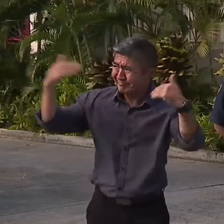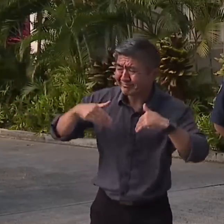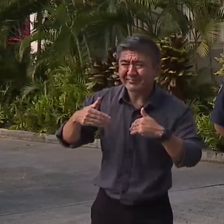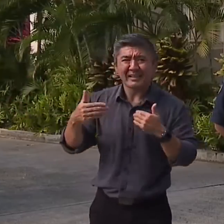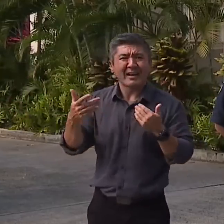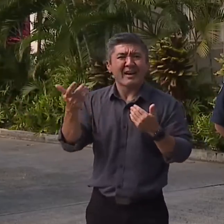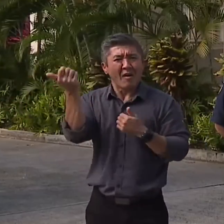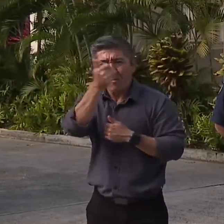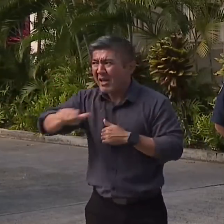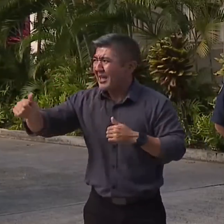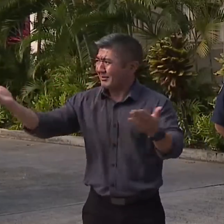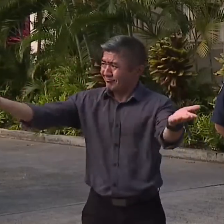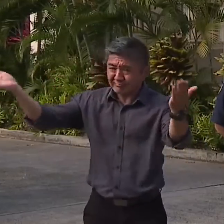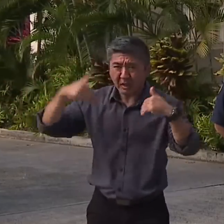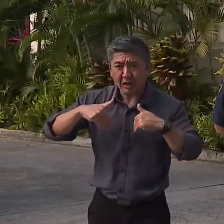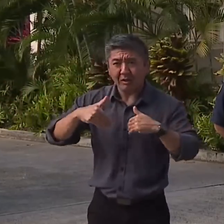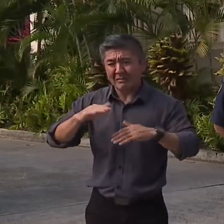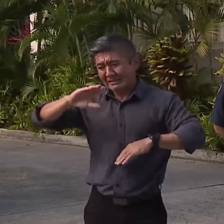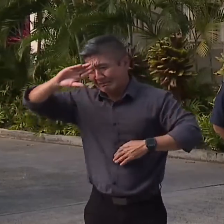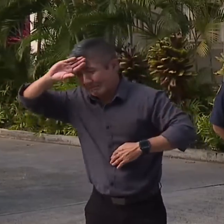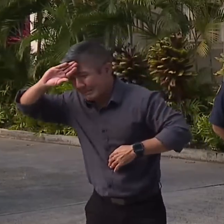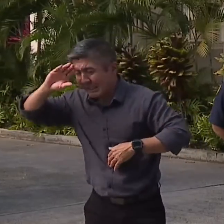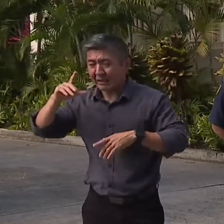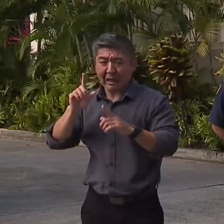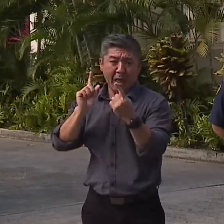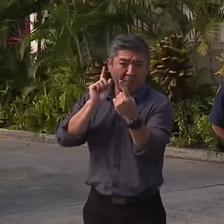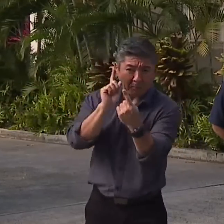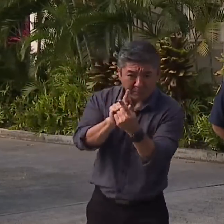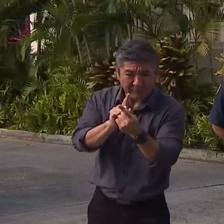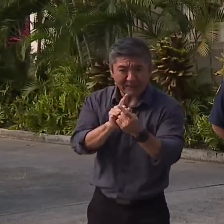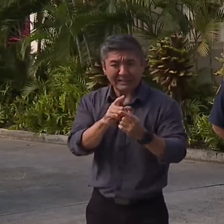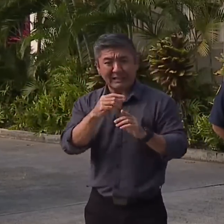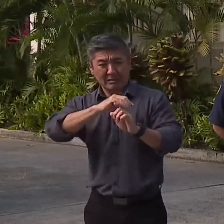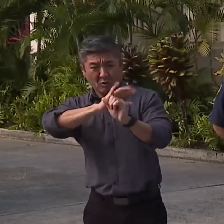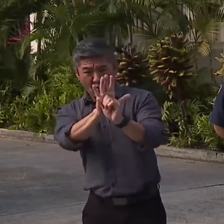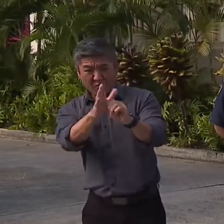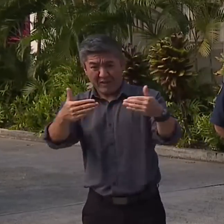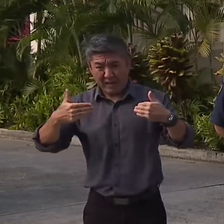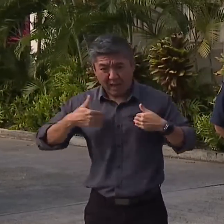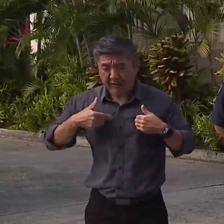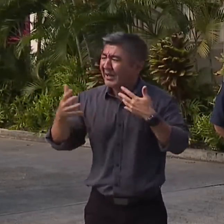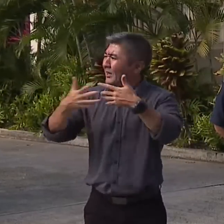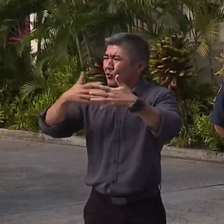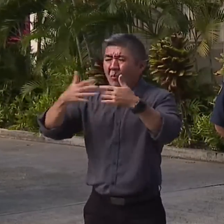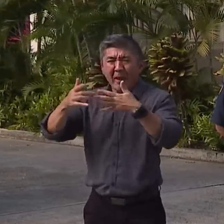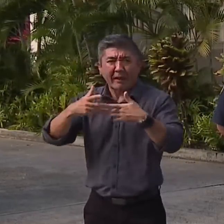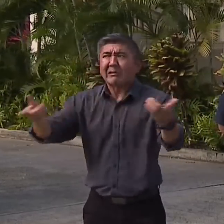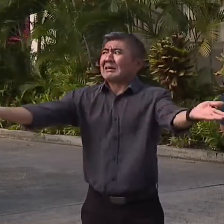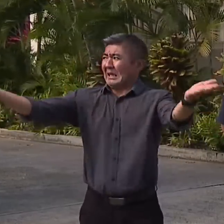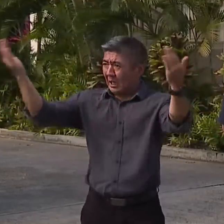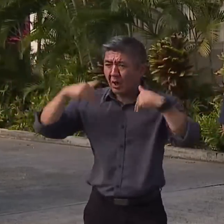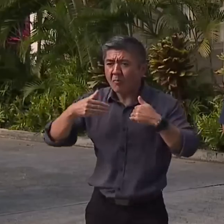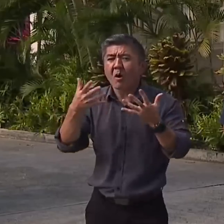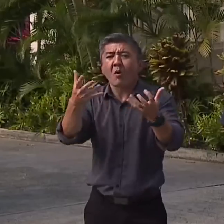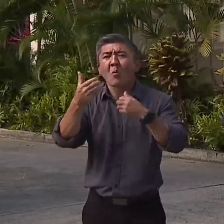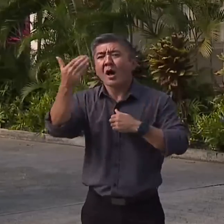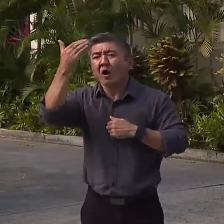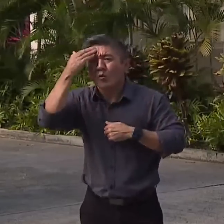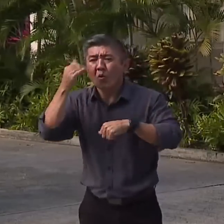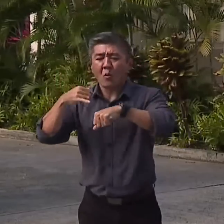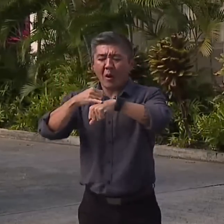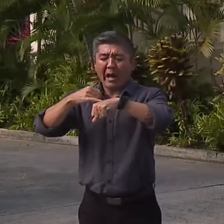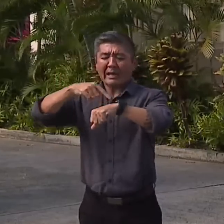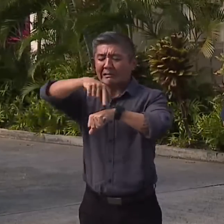you have symptoms or not, whether you came into close contact with someone who tested positive. We just want to know where that virus is. And we